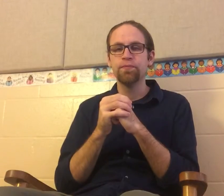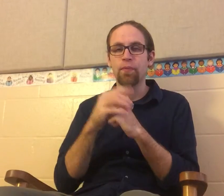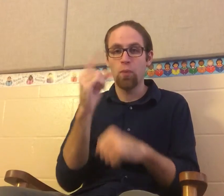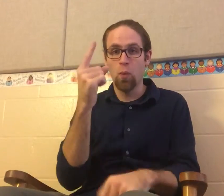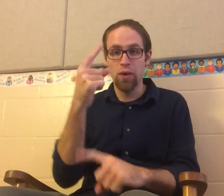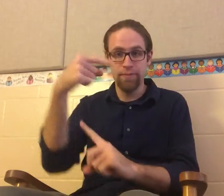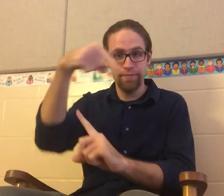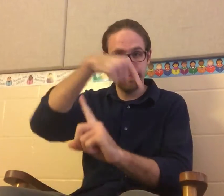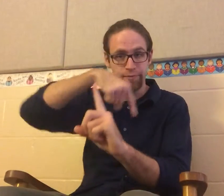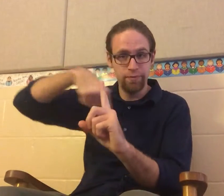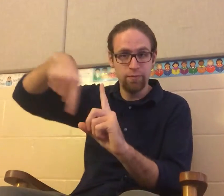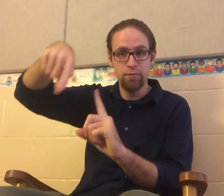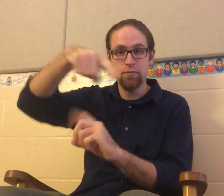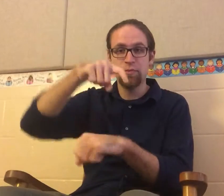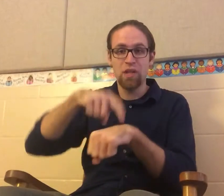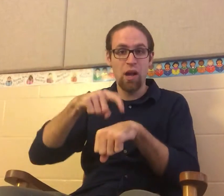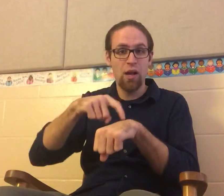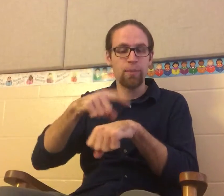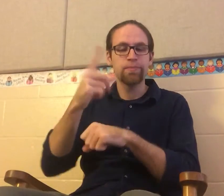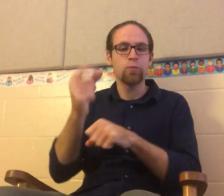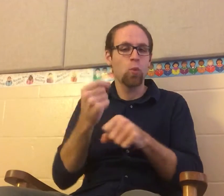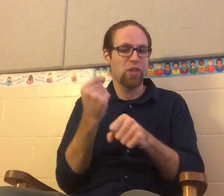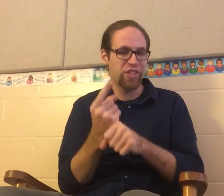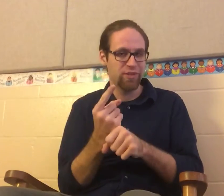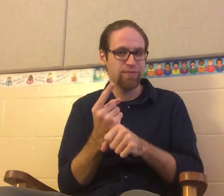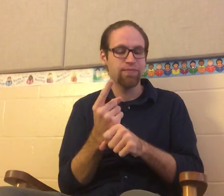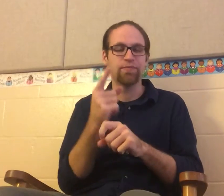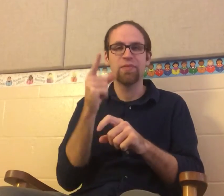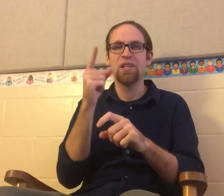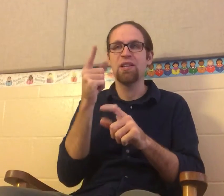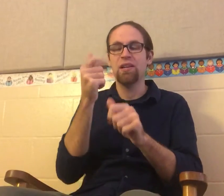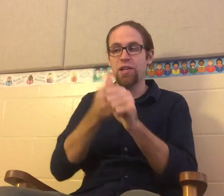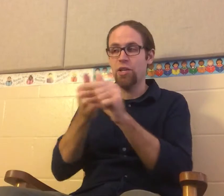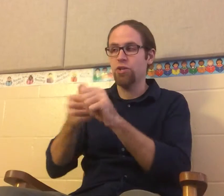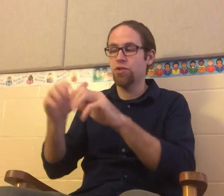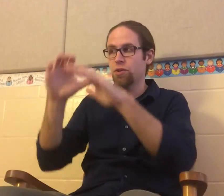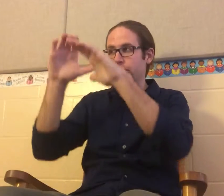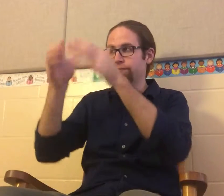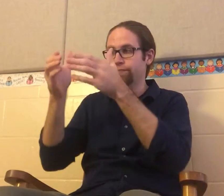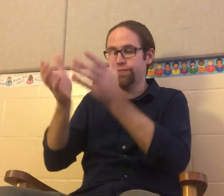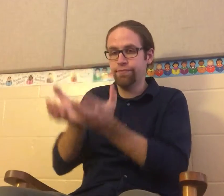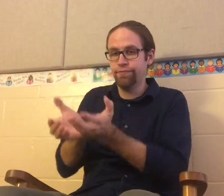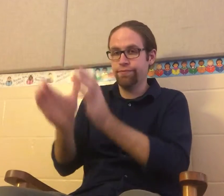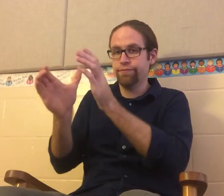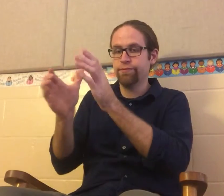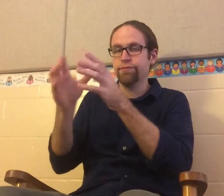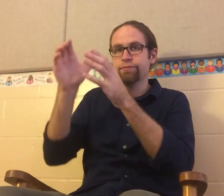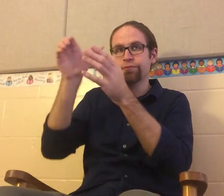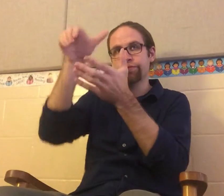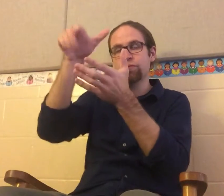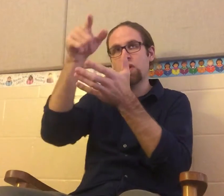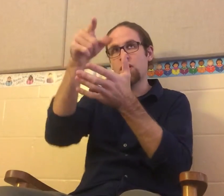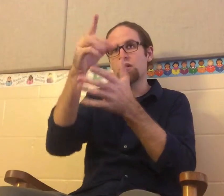revolution takes 1 year, and each hemisphere is tilted directly in the sun for part of the year.